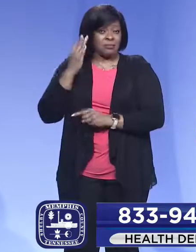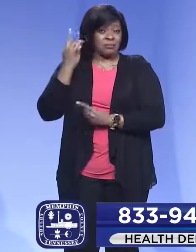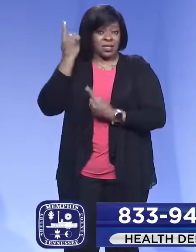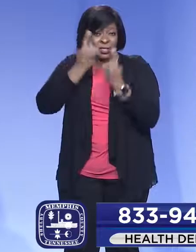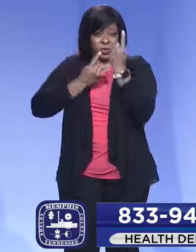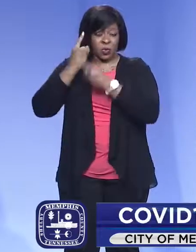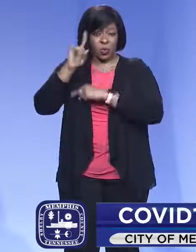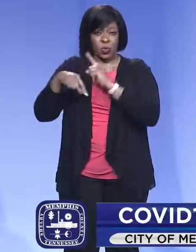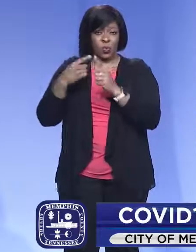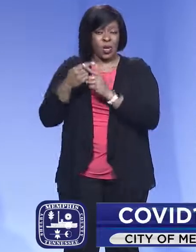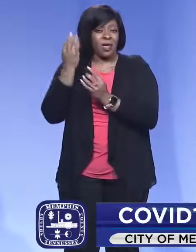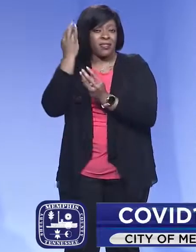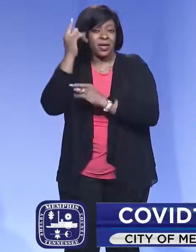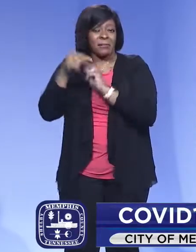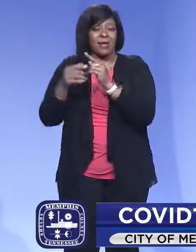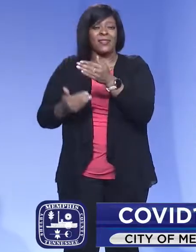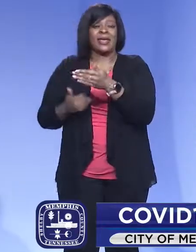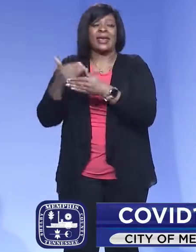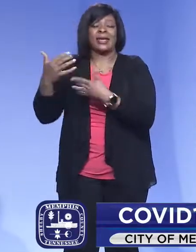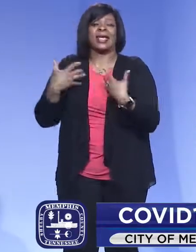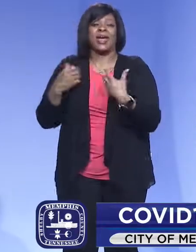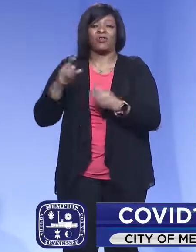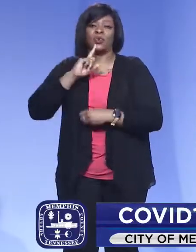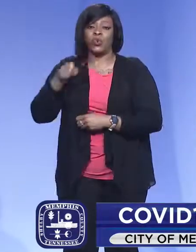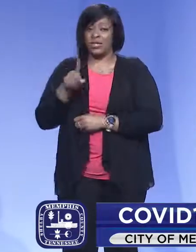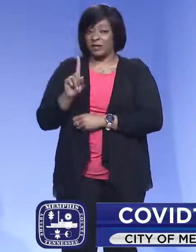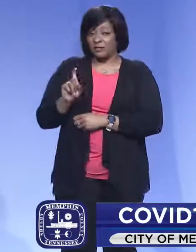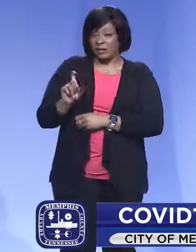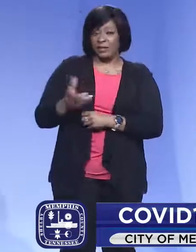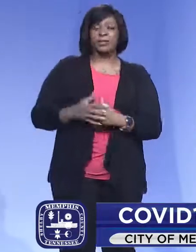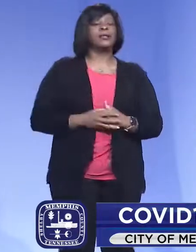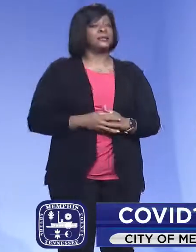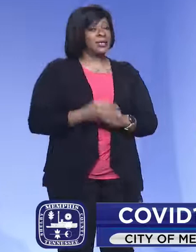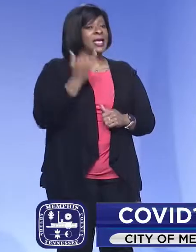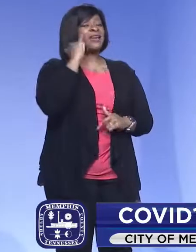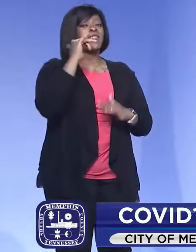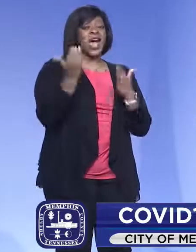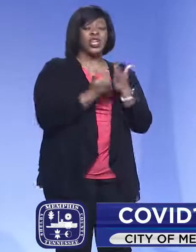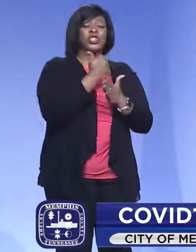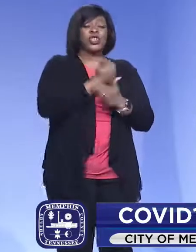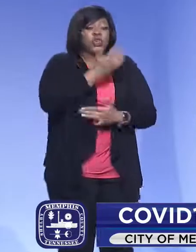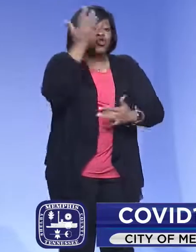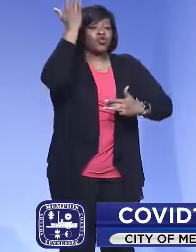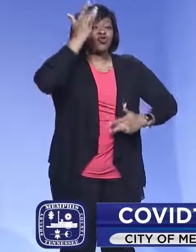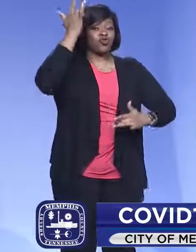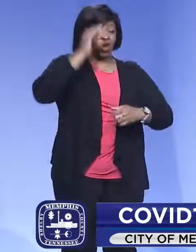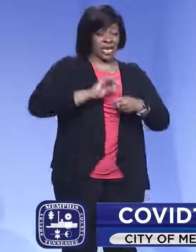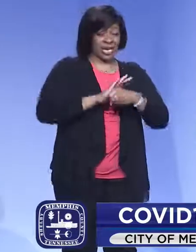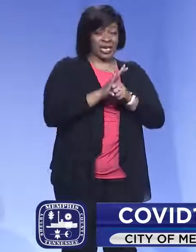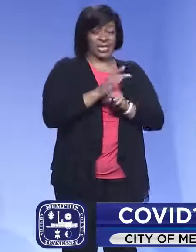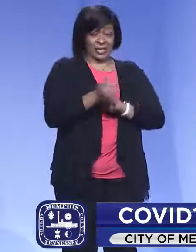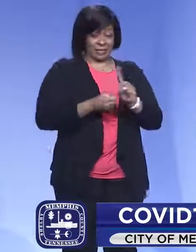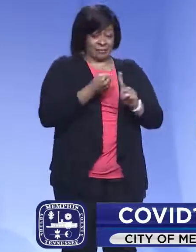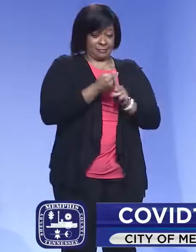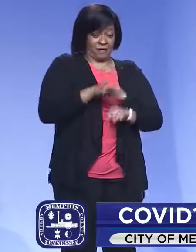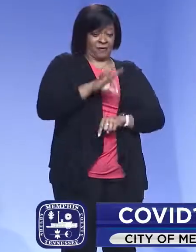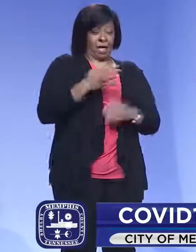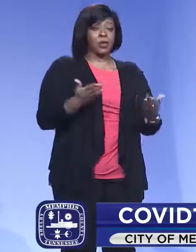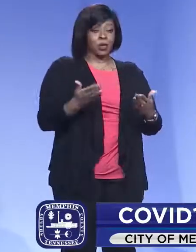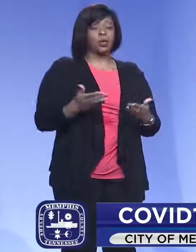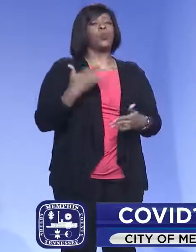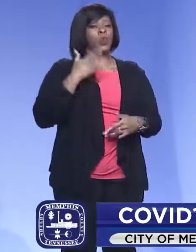consideration when thinking about the next health directive? If the strain is detected here, yes, that will be taken